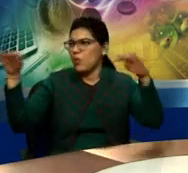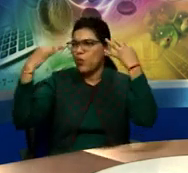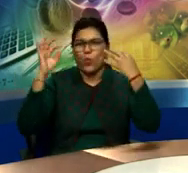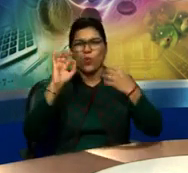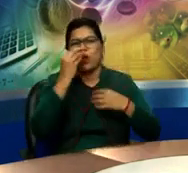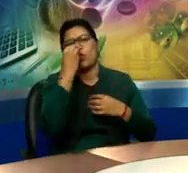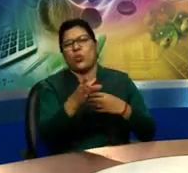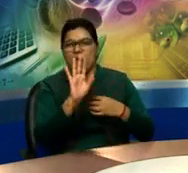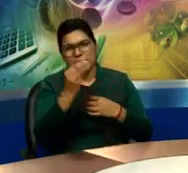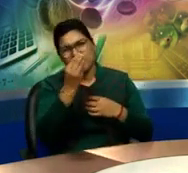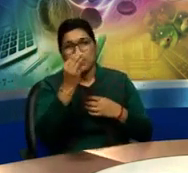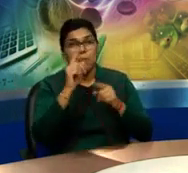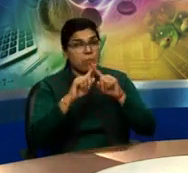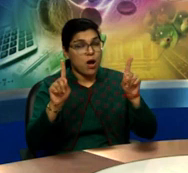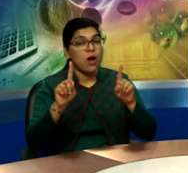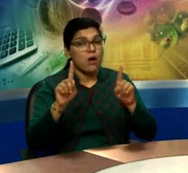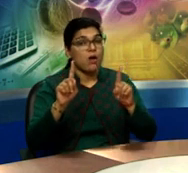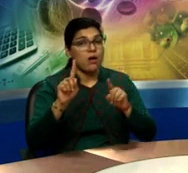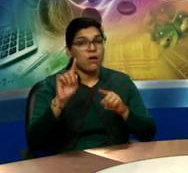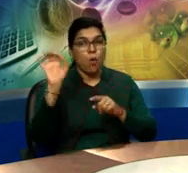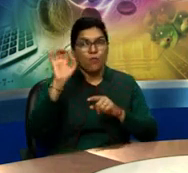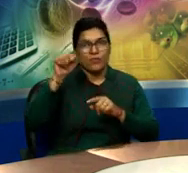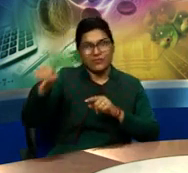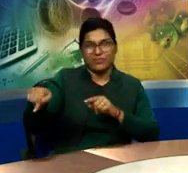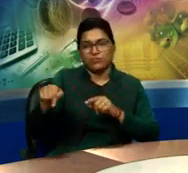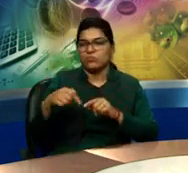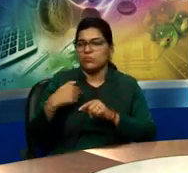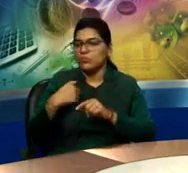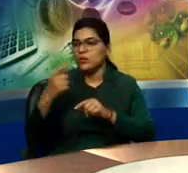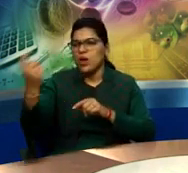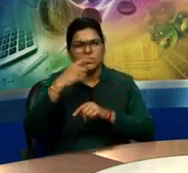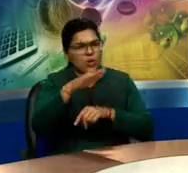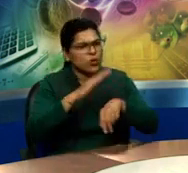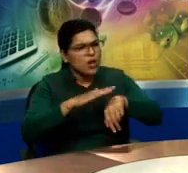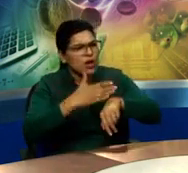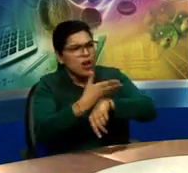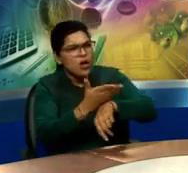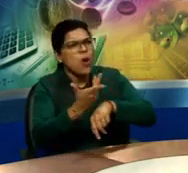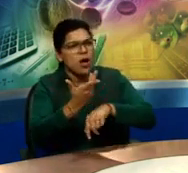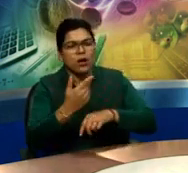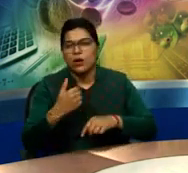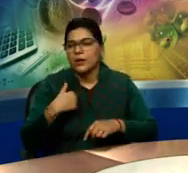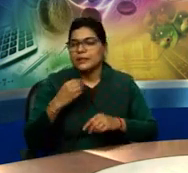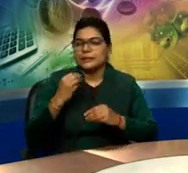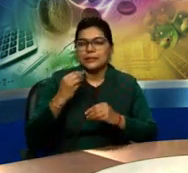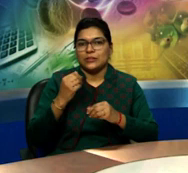At home, you all must have experienced that sometime the peace is destroyed at